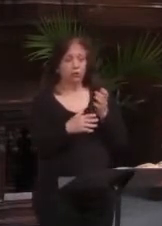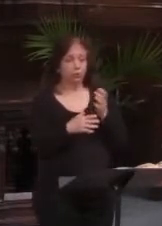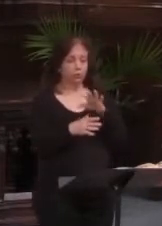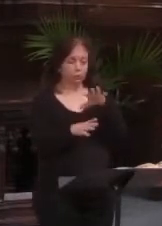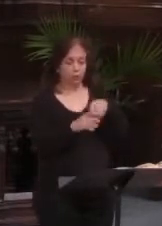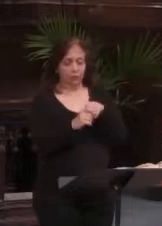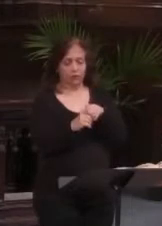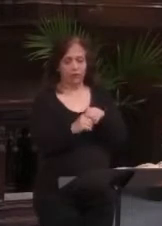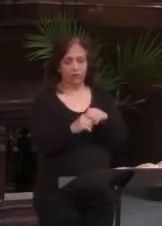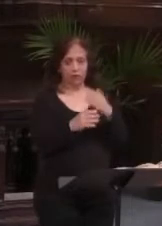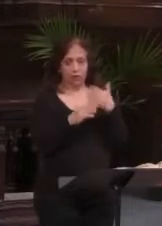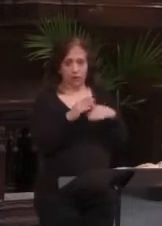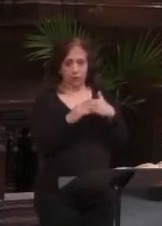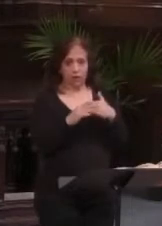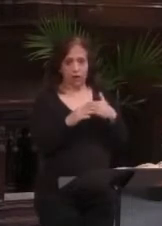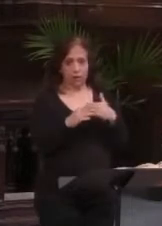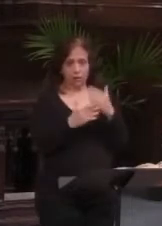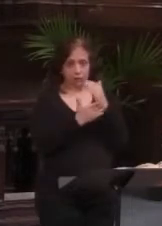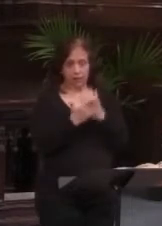the office or email